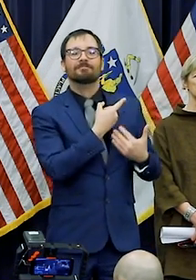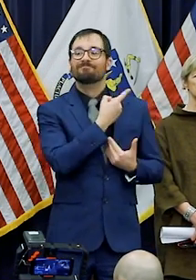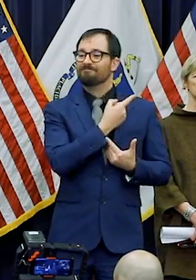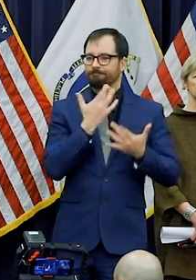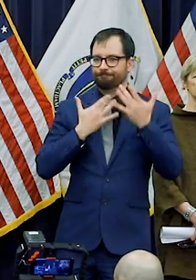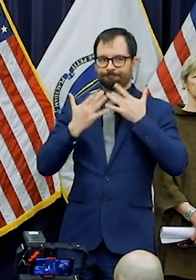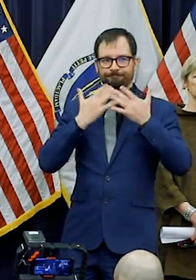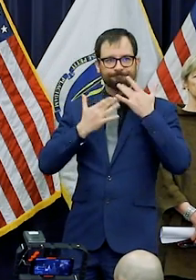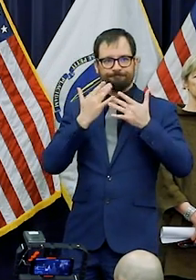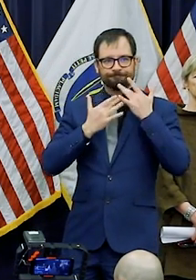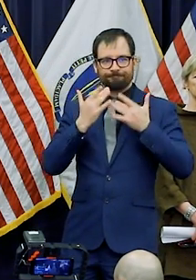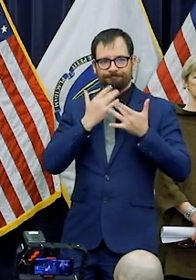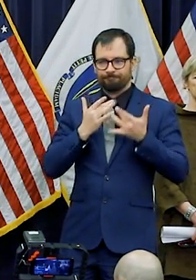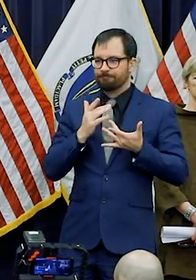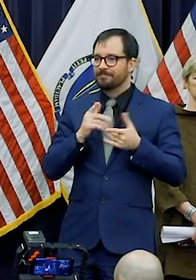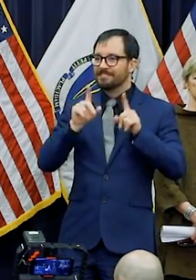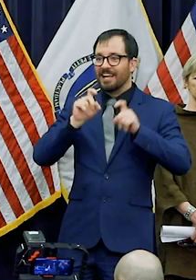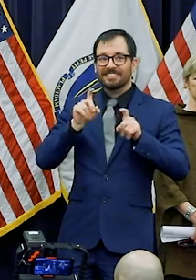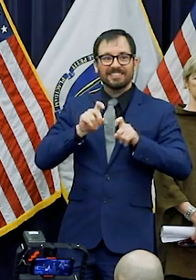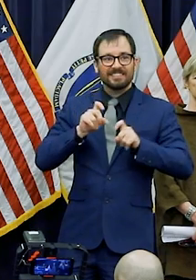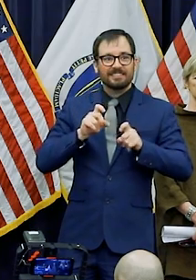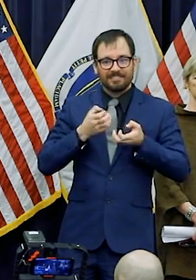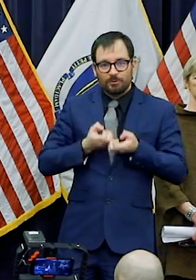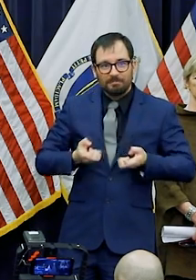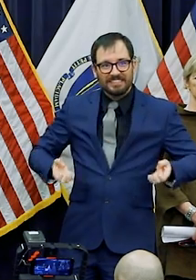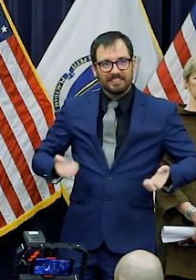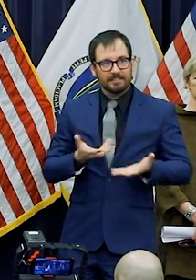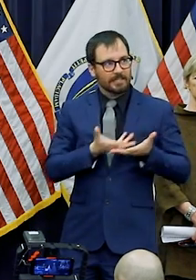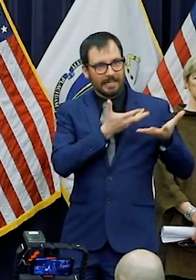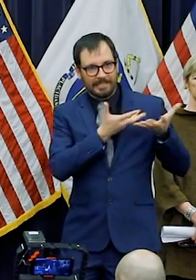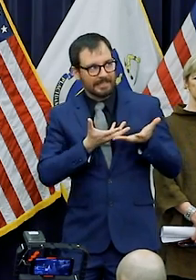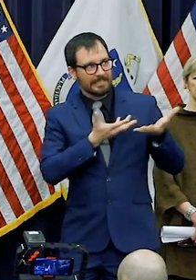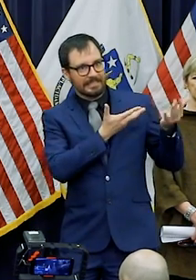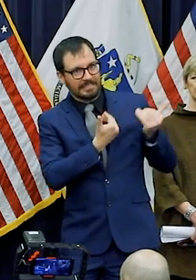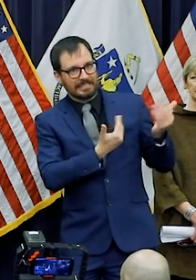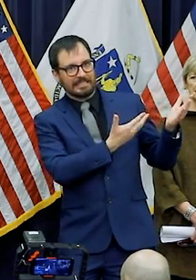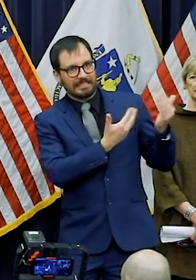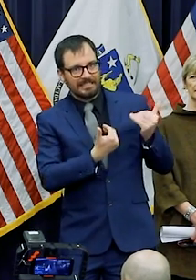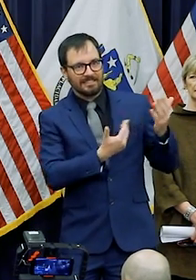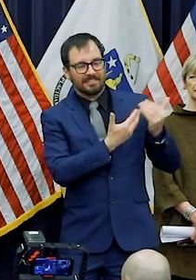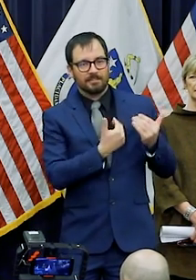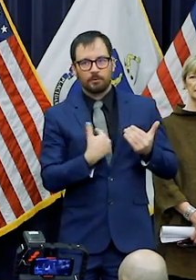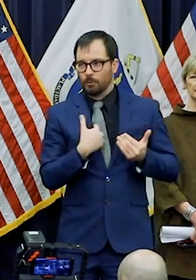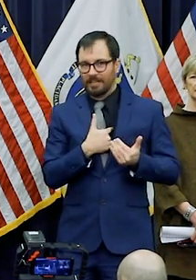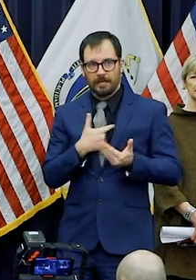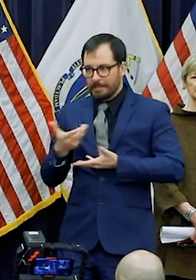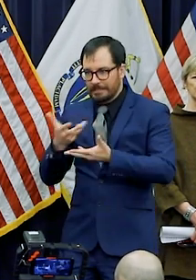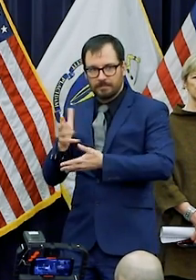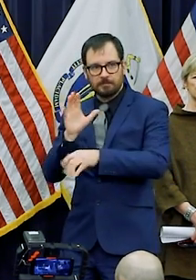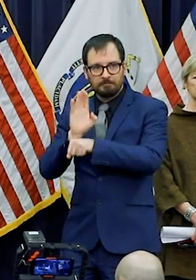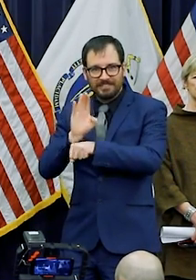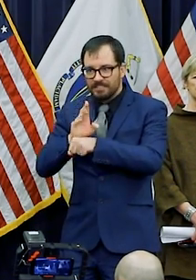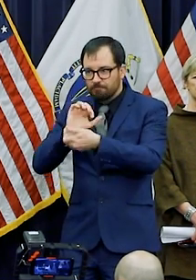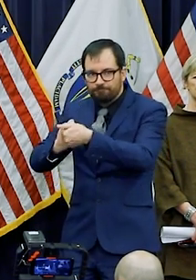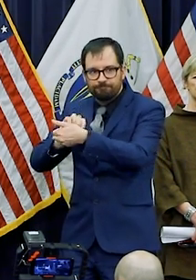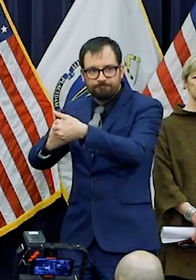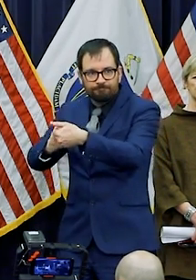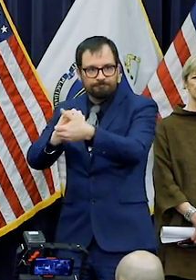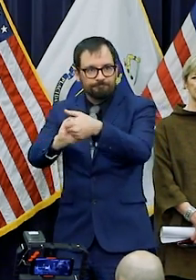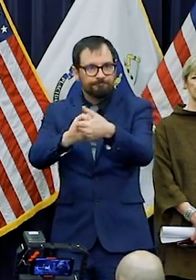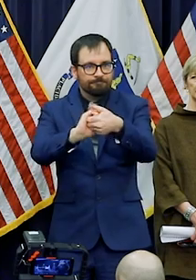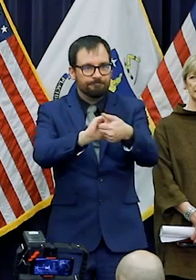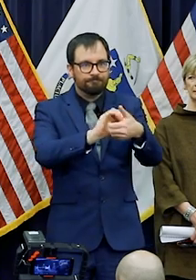are doing data integration with our commercial lab partners to make sure that this testing and testing information is